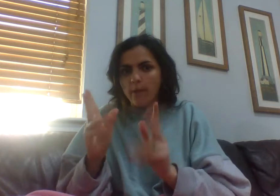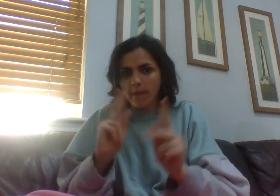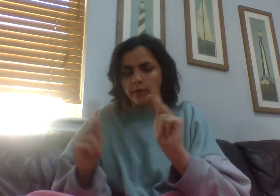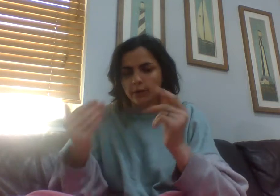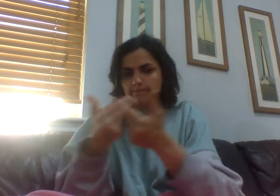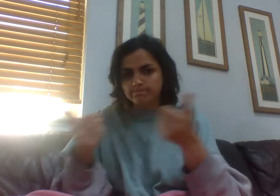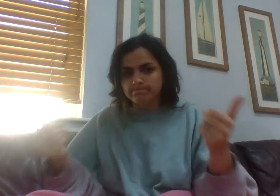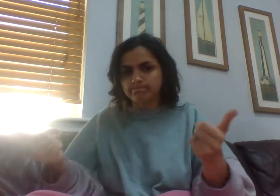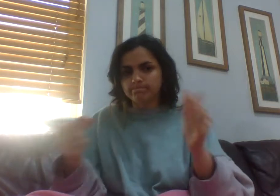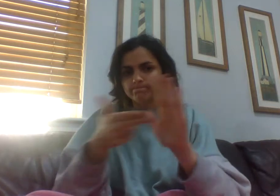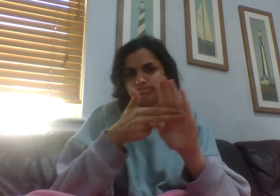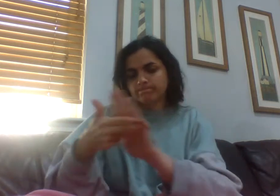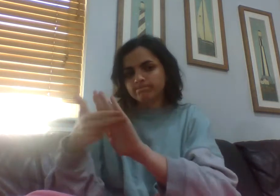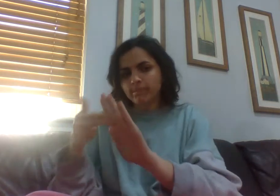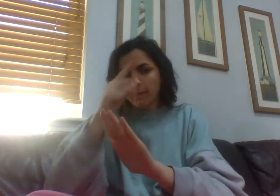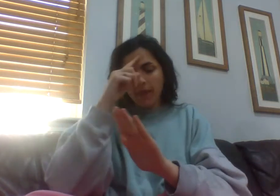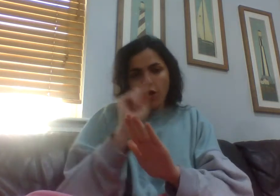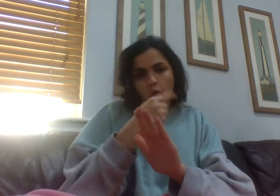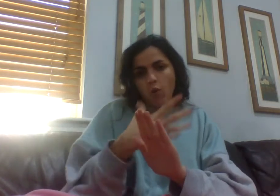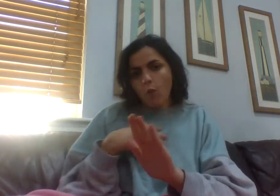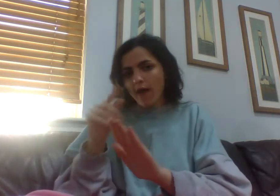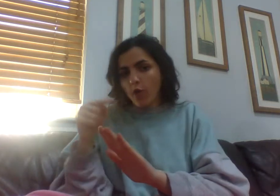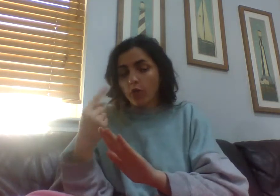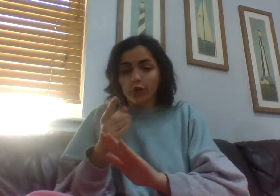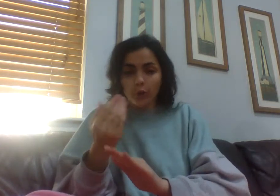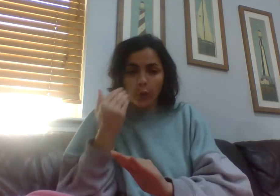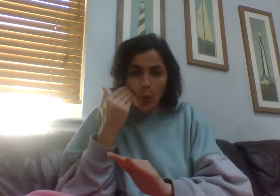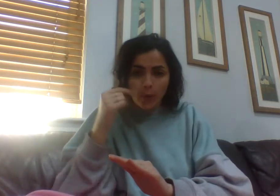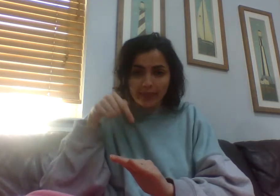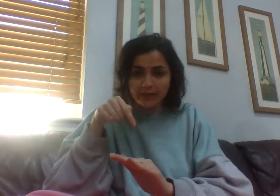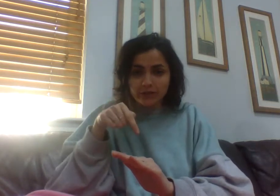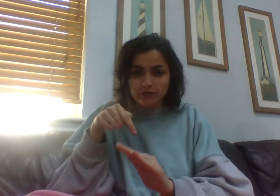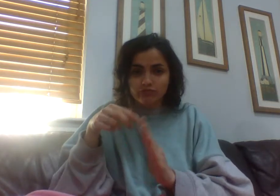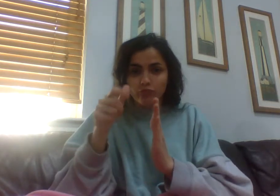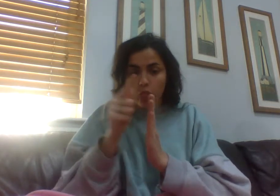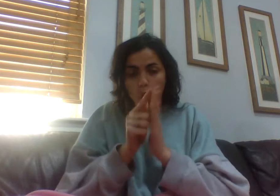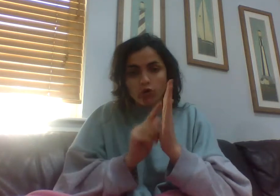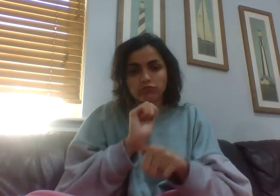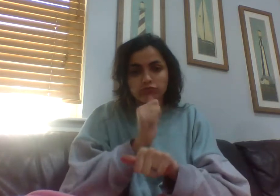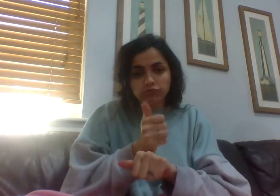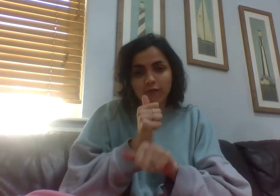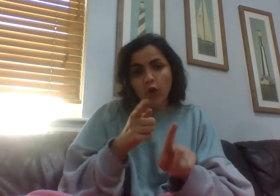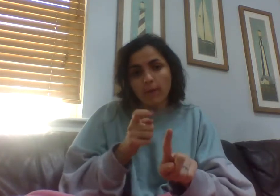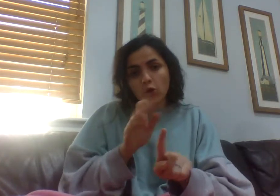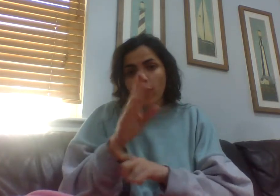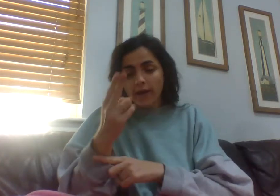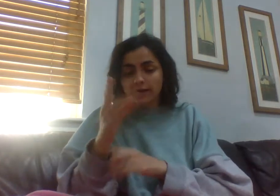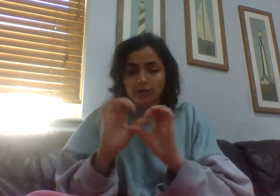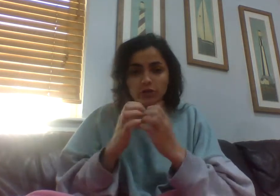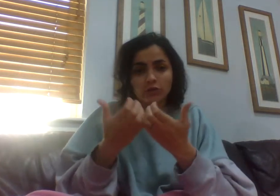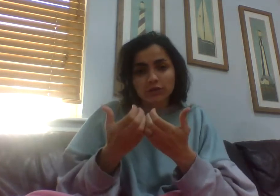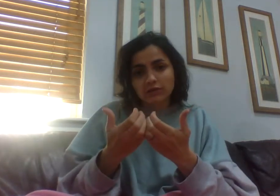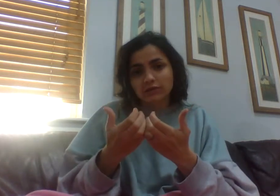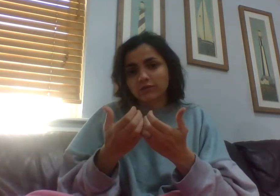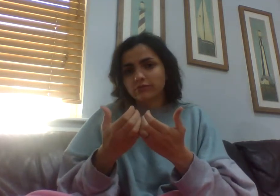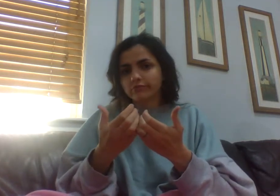And you know this history from your history classes, but everything from schools to cafes to theaters to cemeteries to